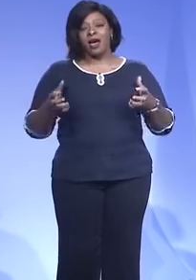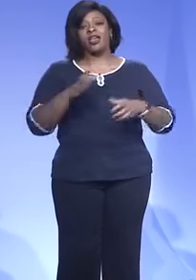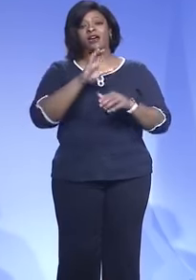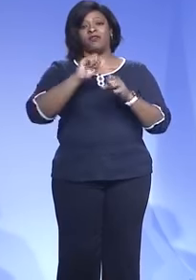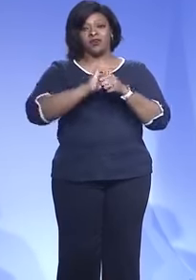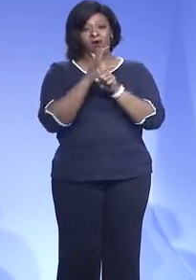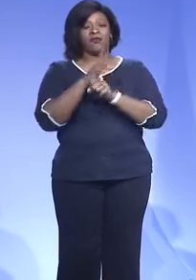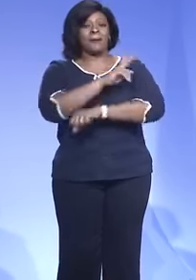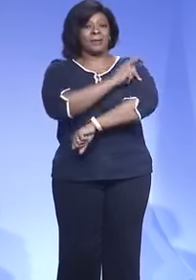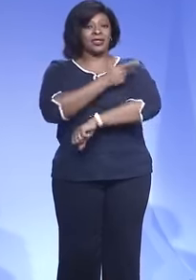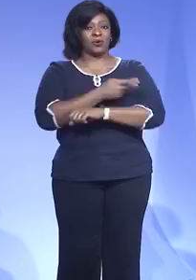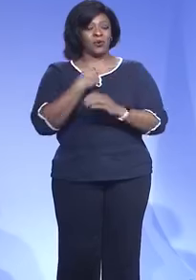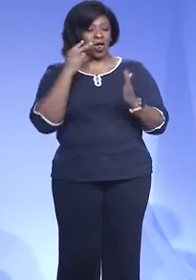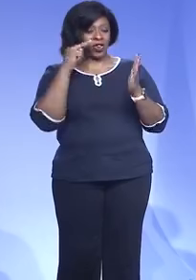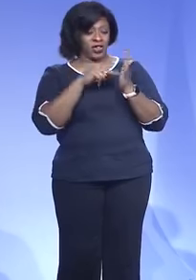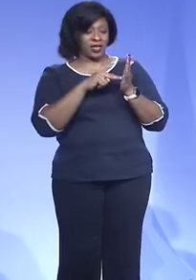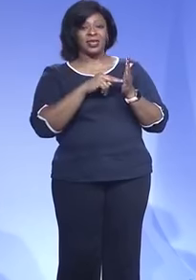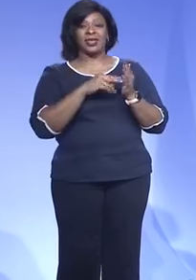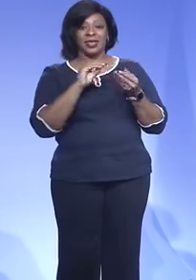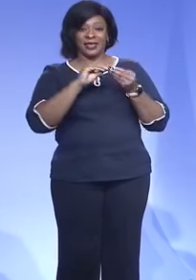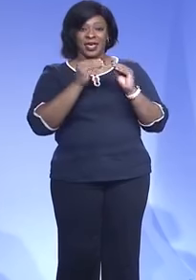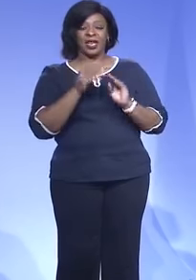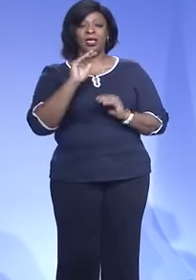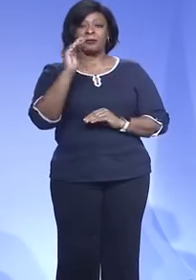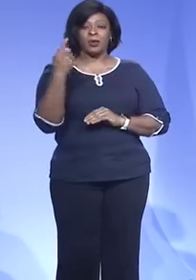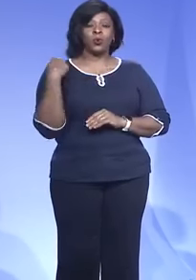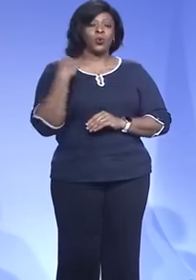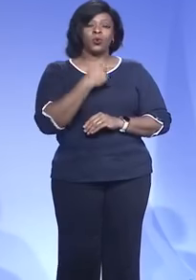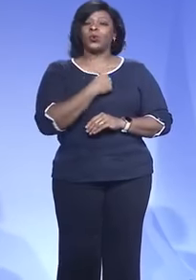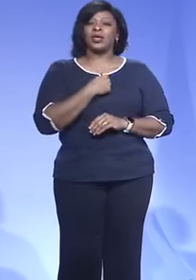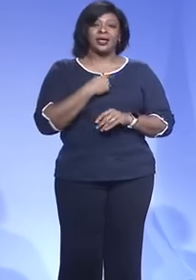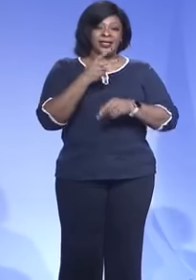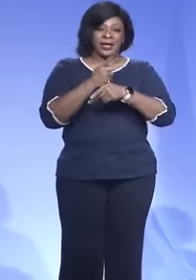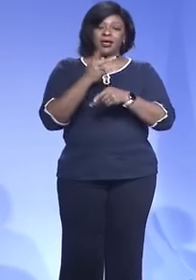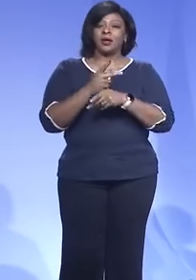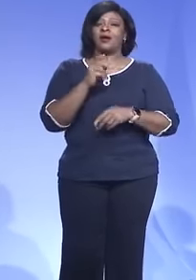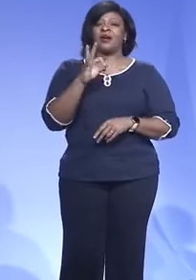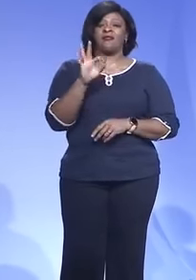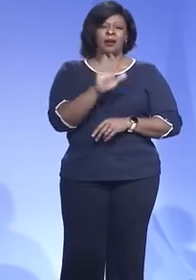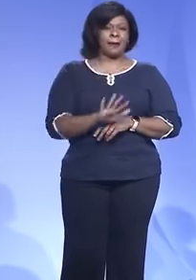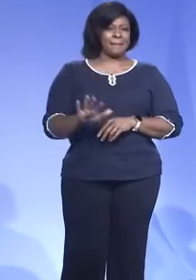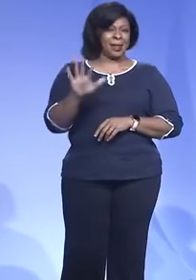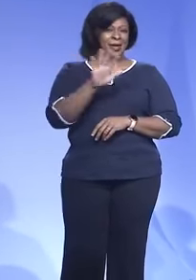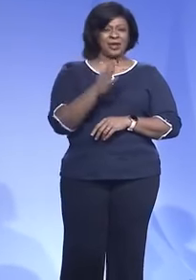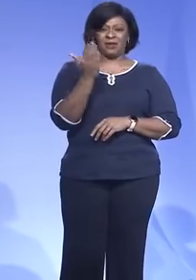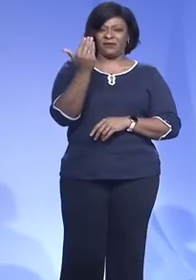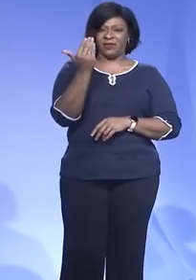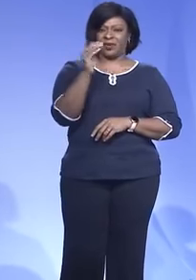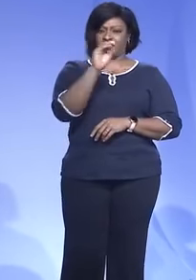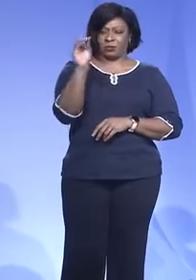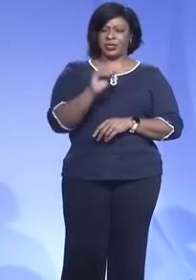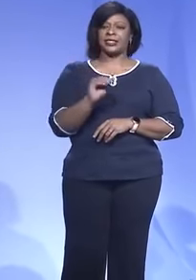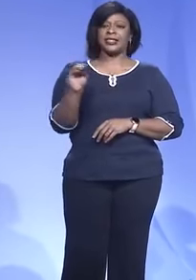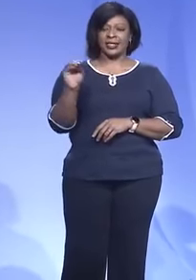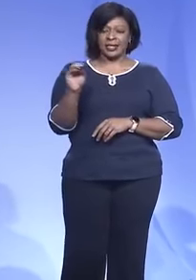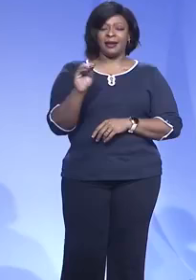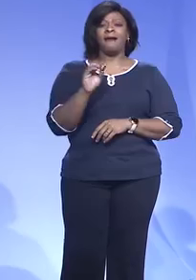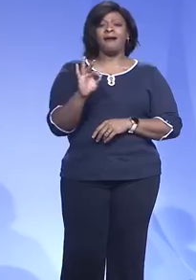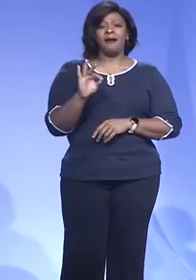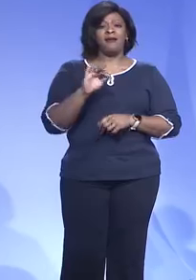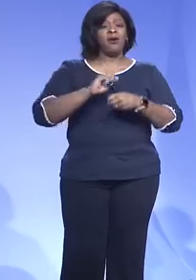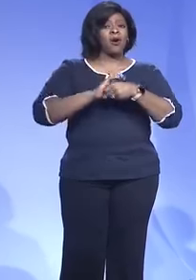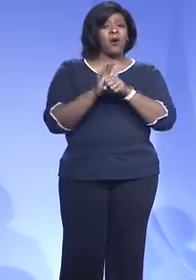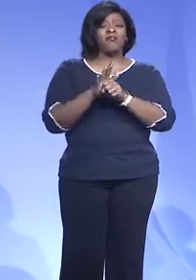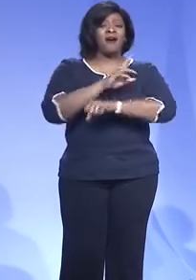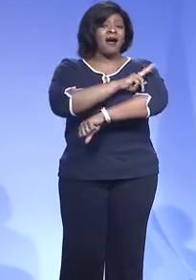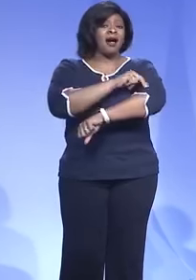a matter of fact, when I looked at the data, it appears that we have been taking care of about 15% of the